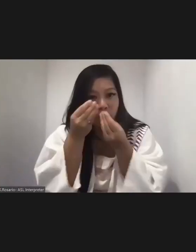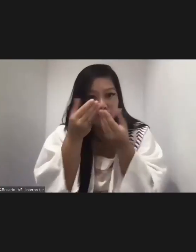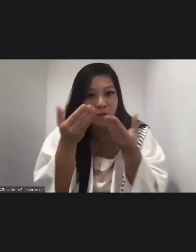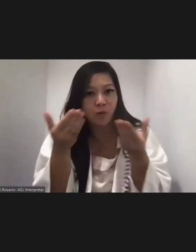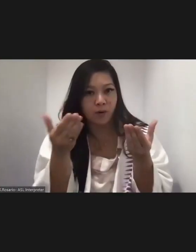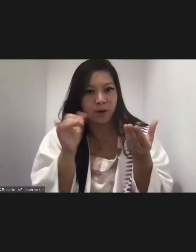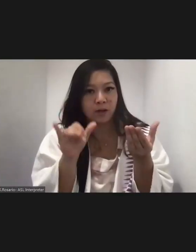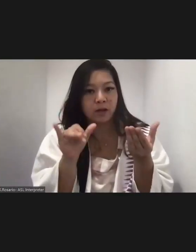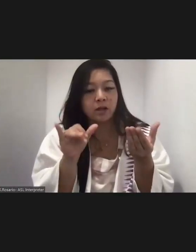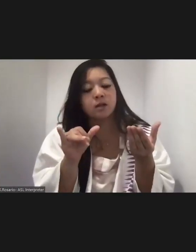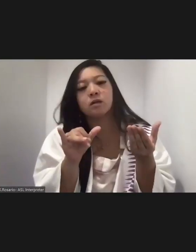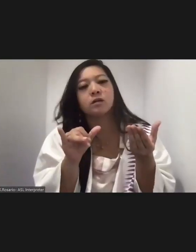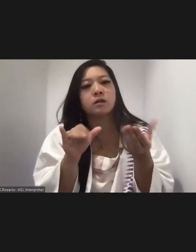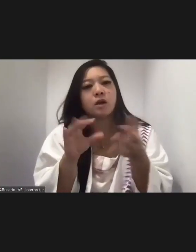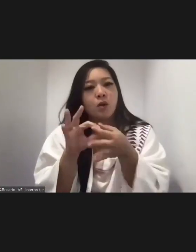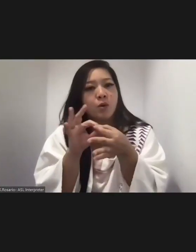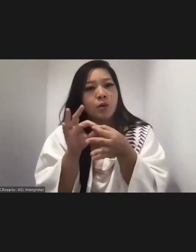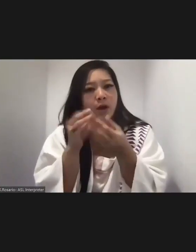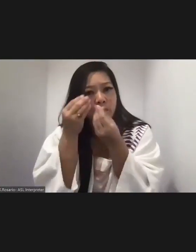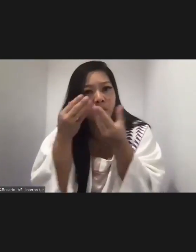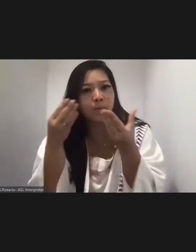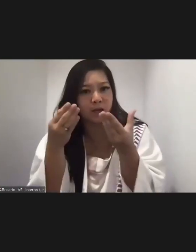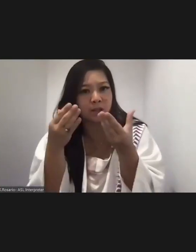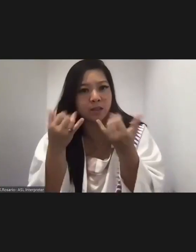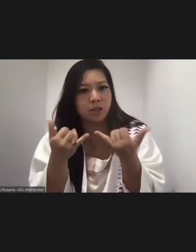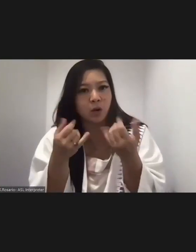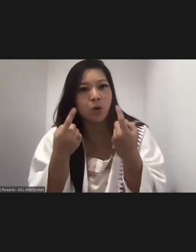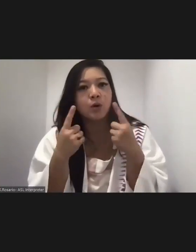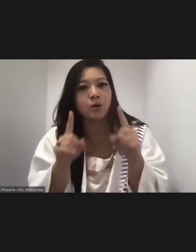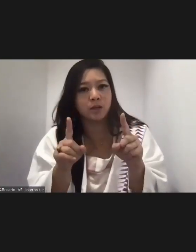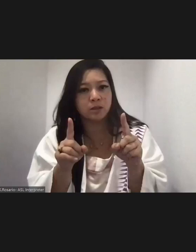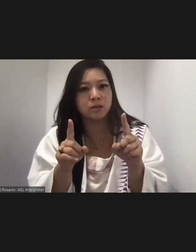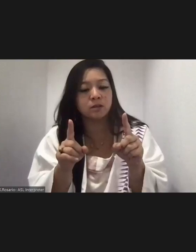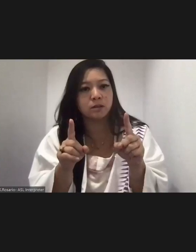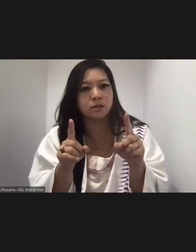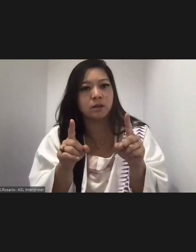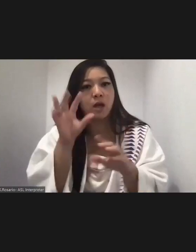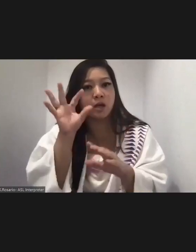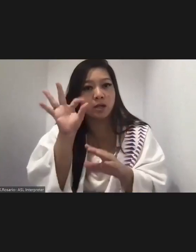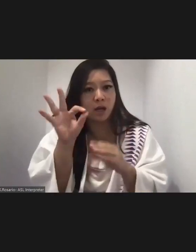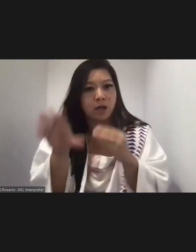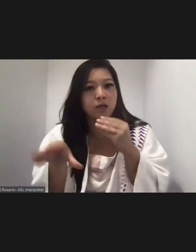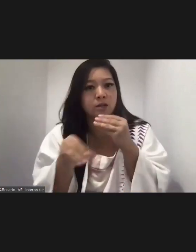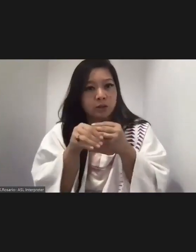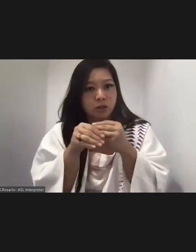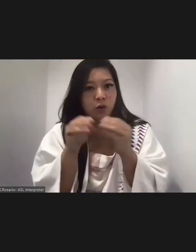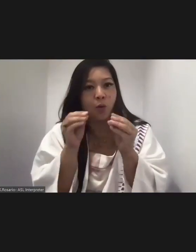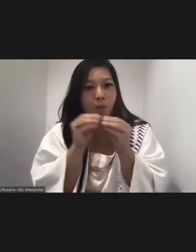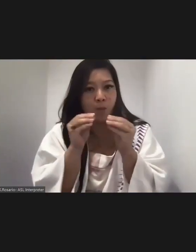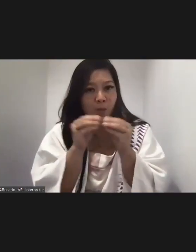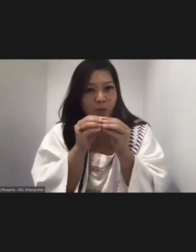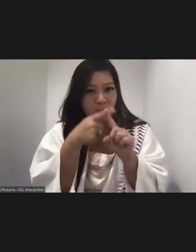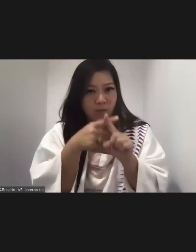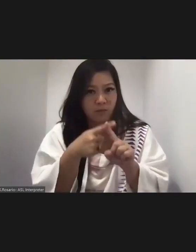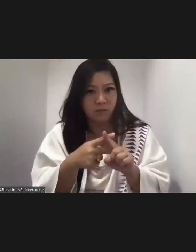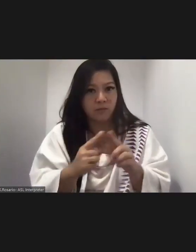that the Joint Information Center will announce at least 9 additional cases.